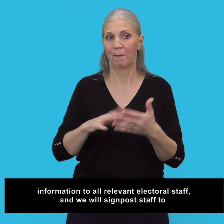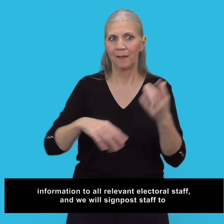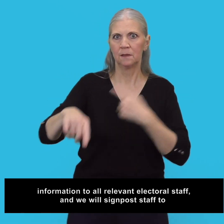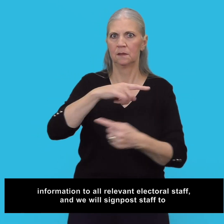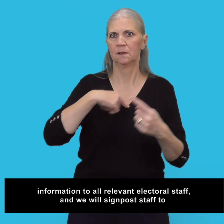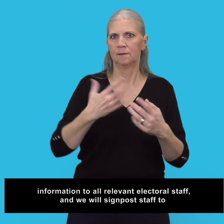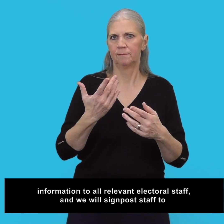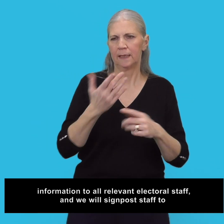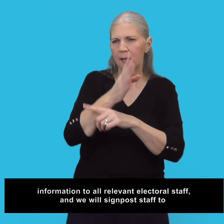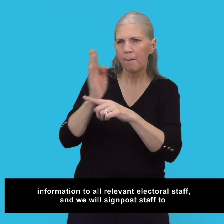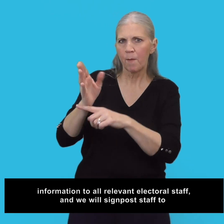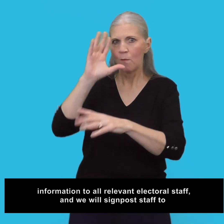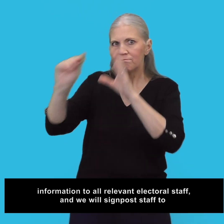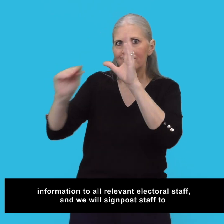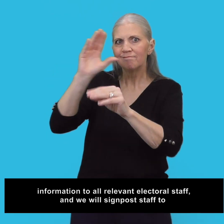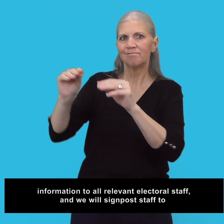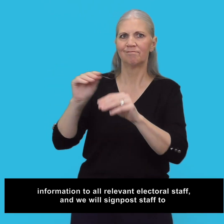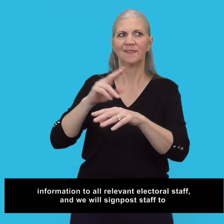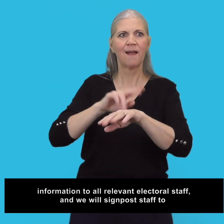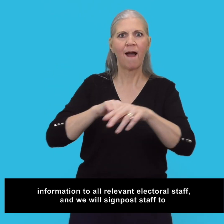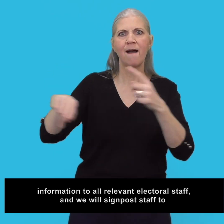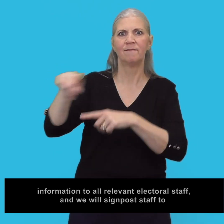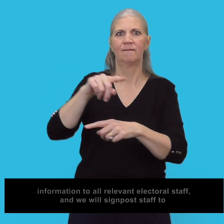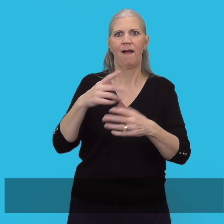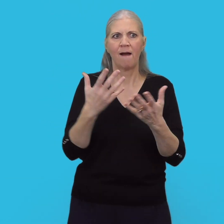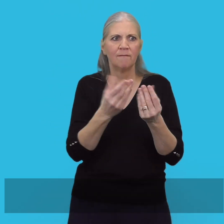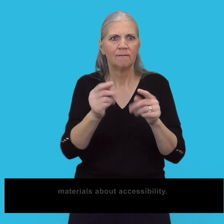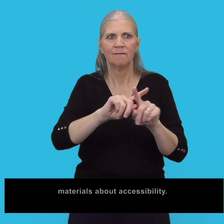to materials about accessibility.